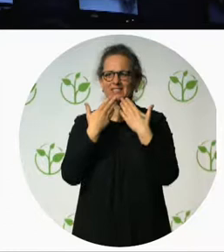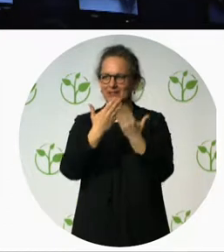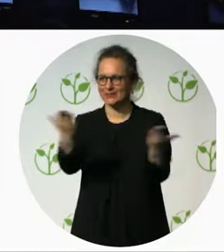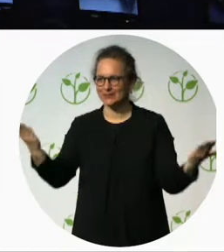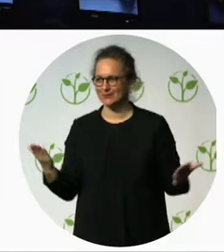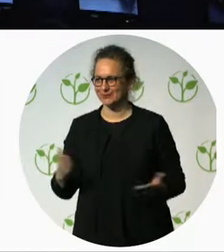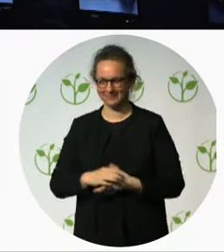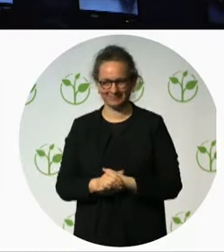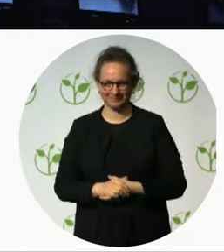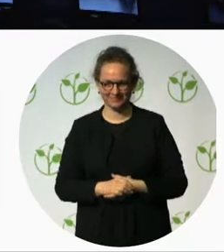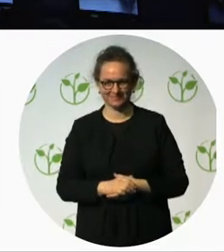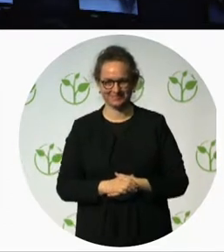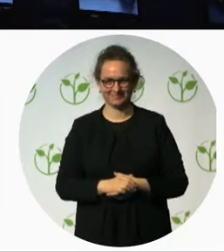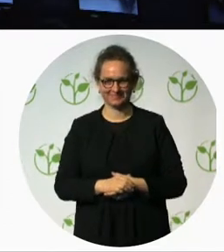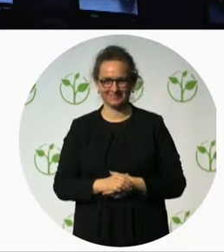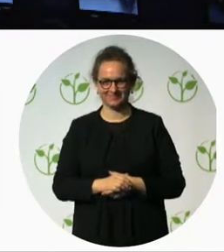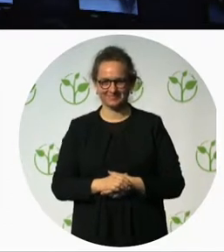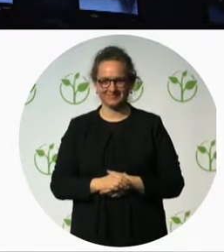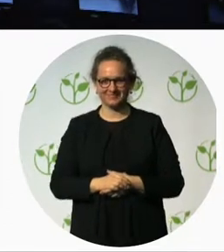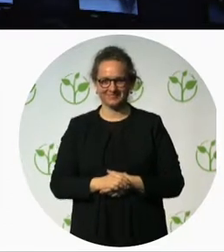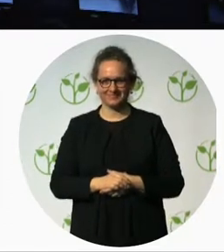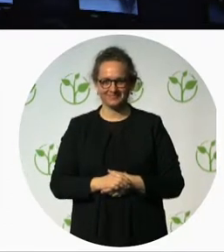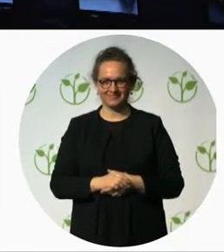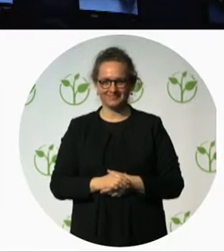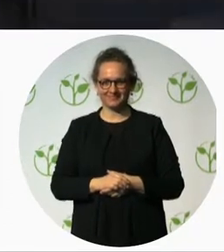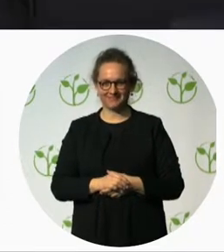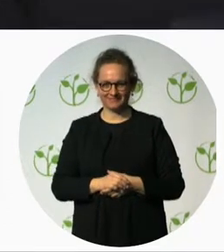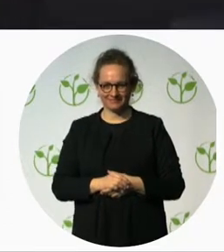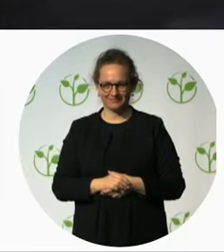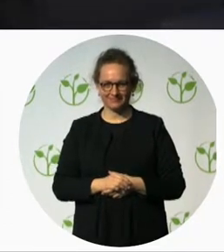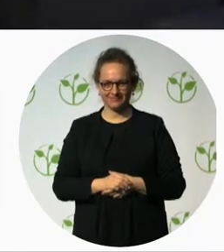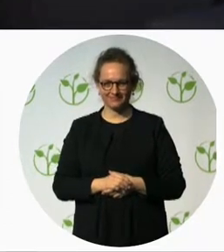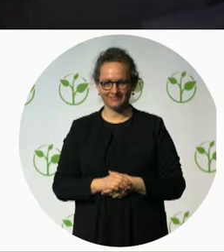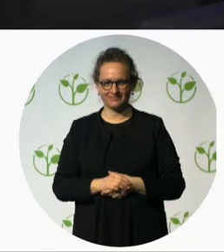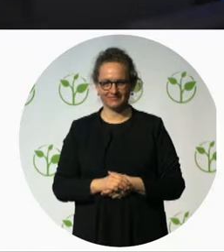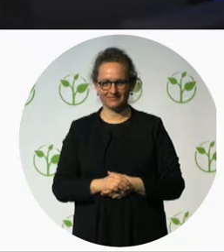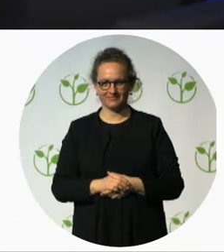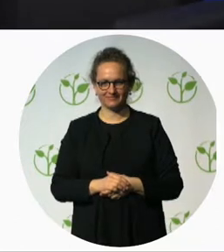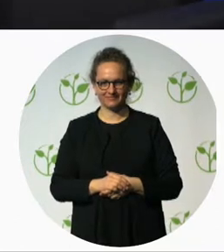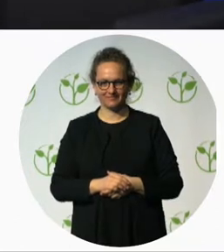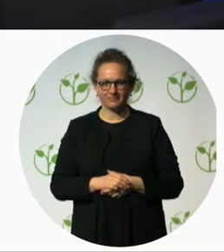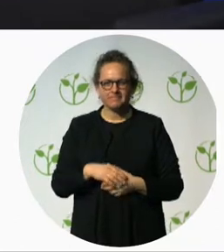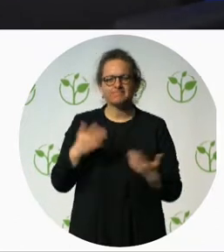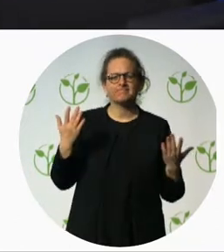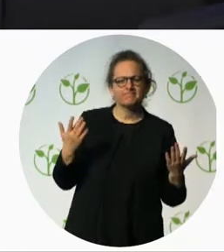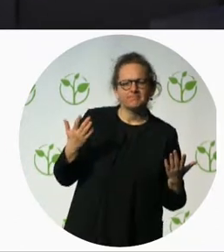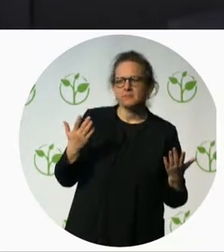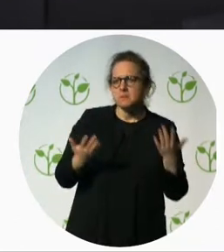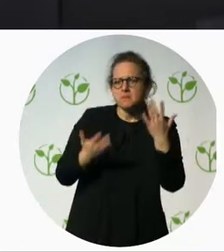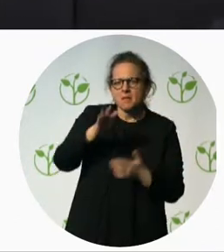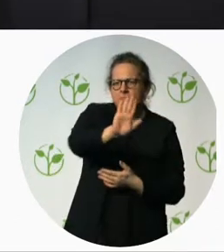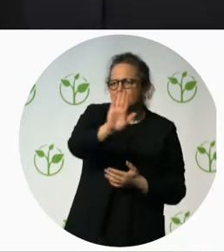There's a few things. For those of you here who have friends who are currently not here having coffee, I need to spread a very important